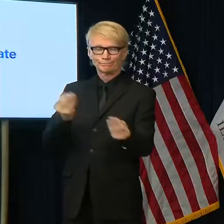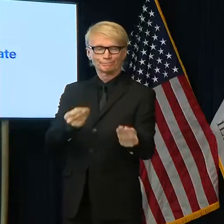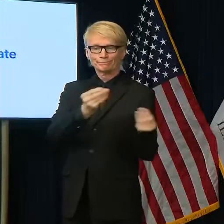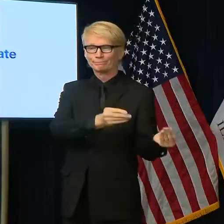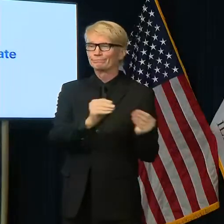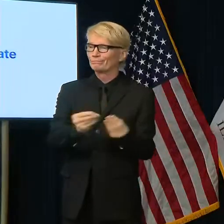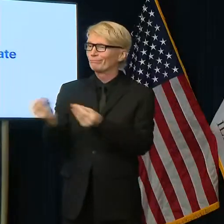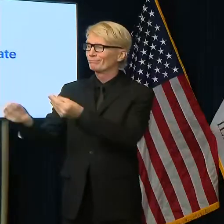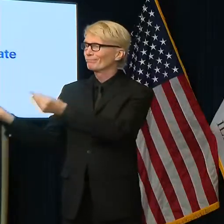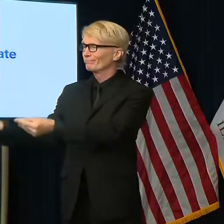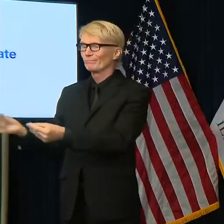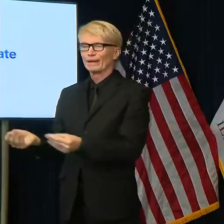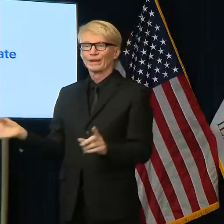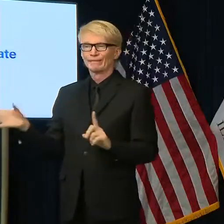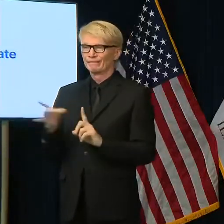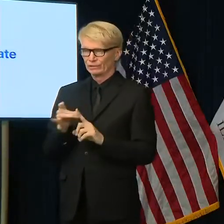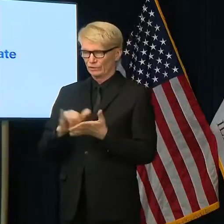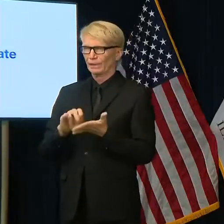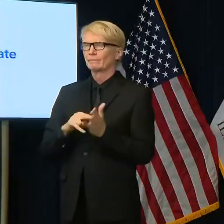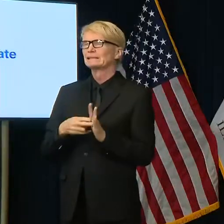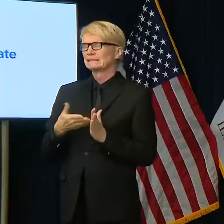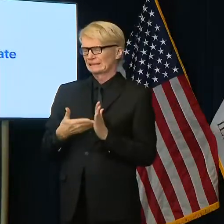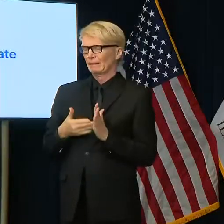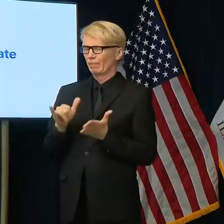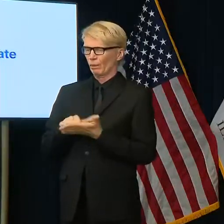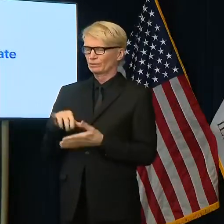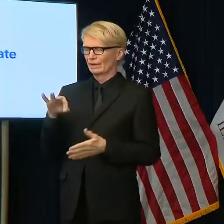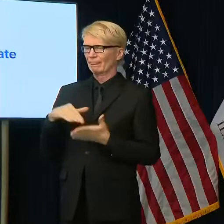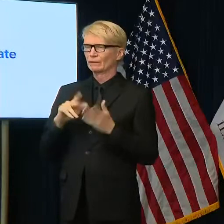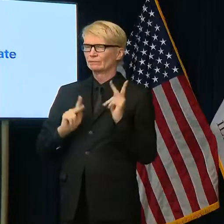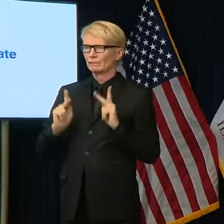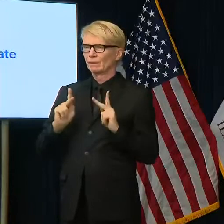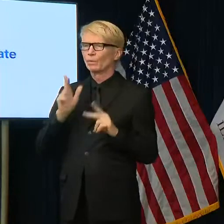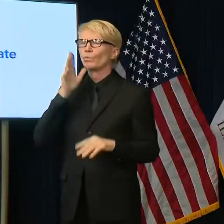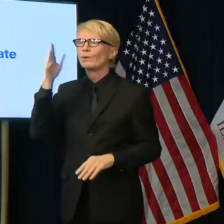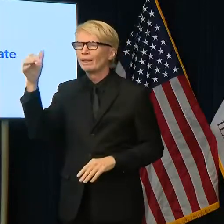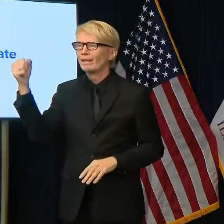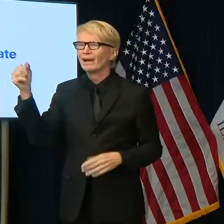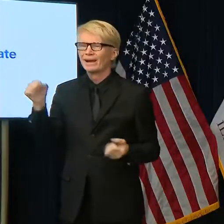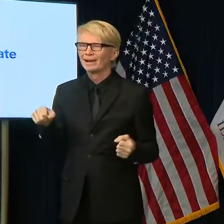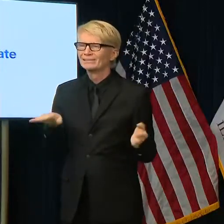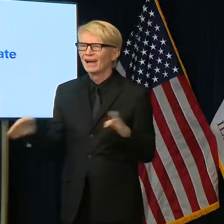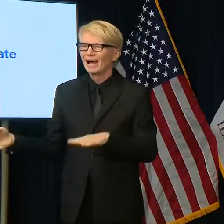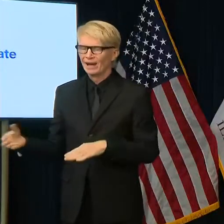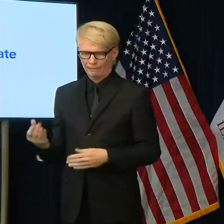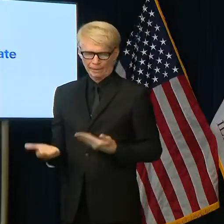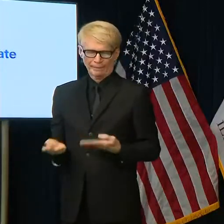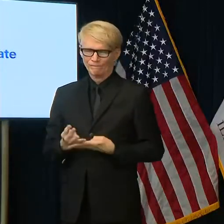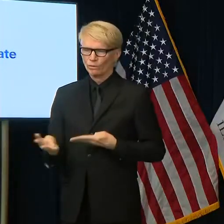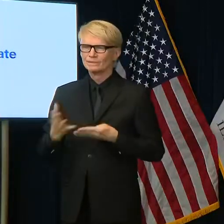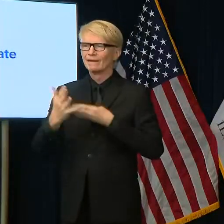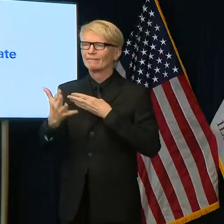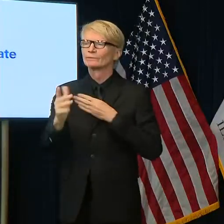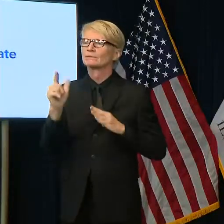of those 9,000 individuals will die in maybe within 4 weeks, maybe 5 weeks. So there's always going to be